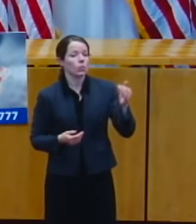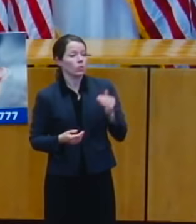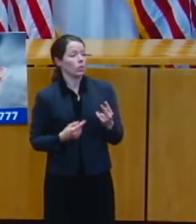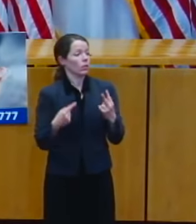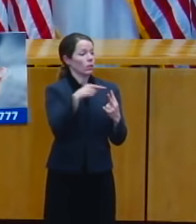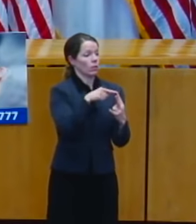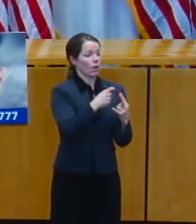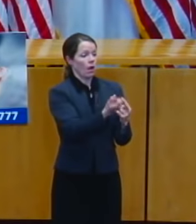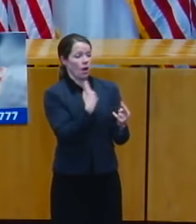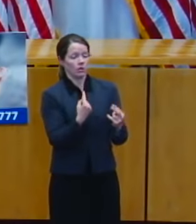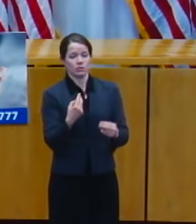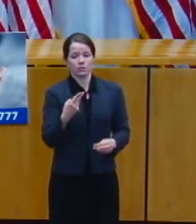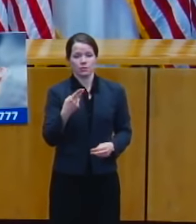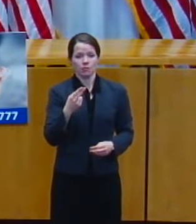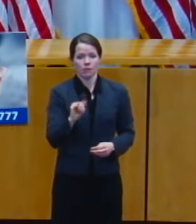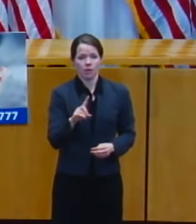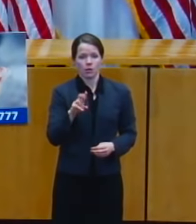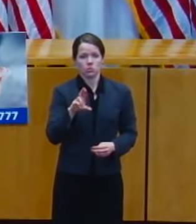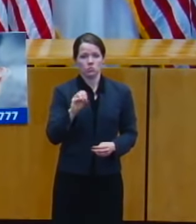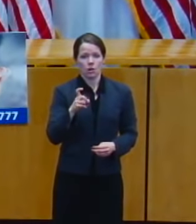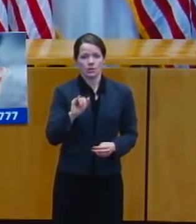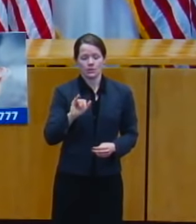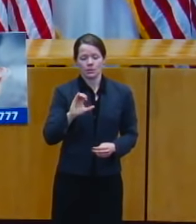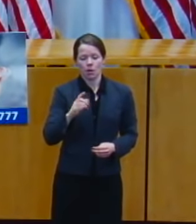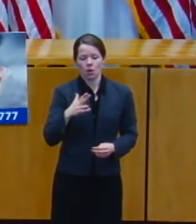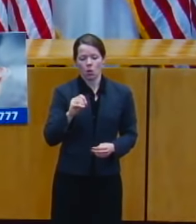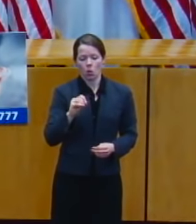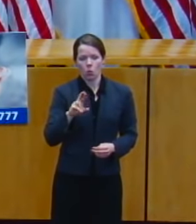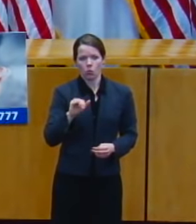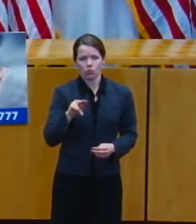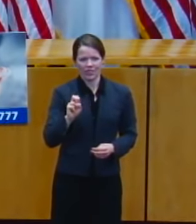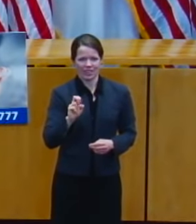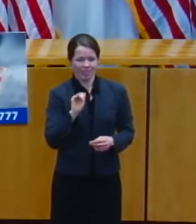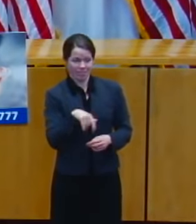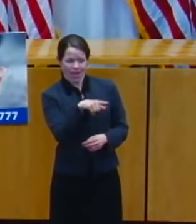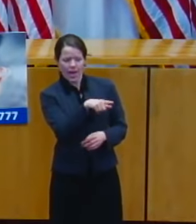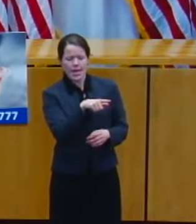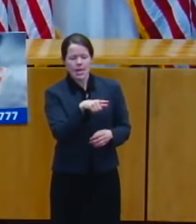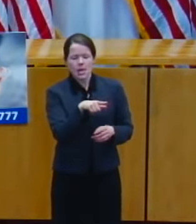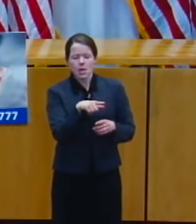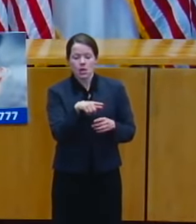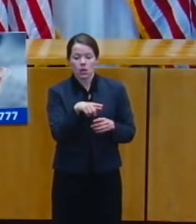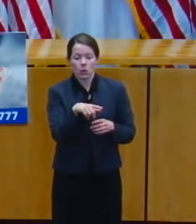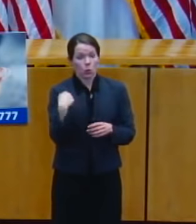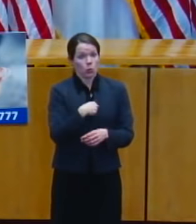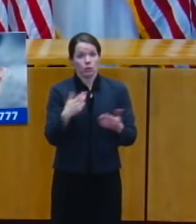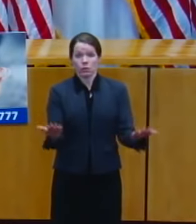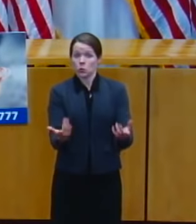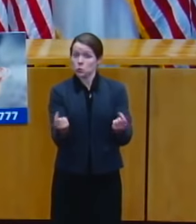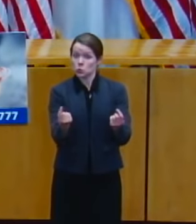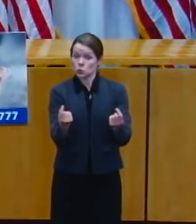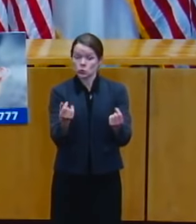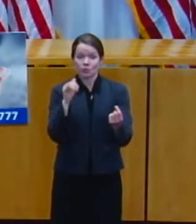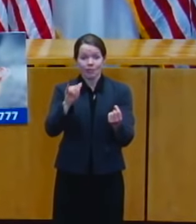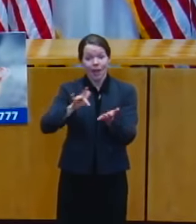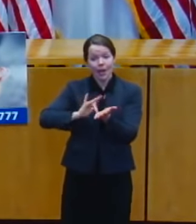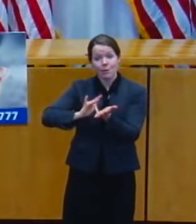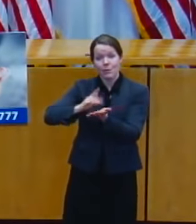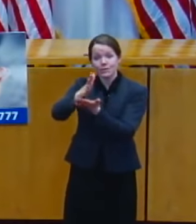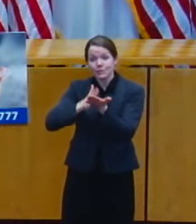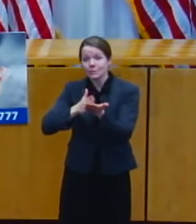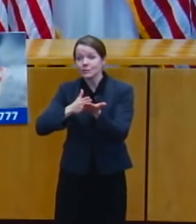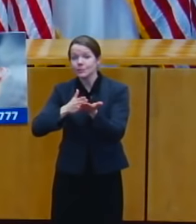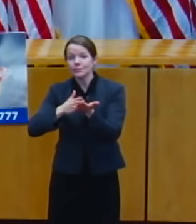that's not quite right, but the thing we did with respect to that was we adopted the policy that